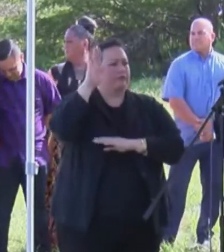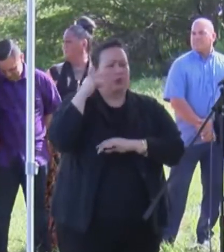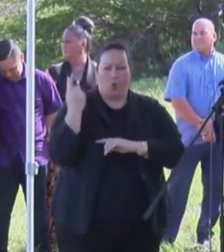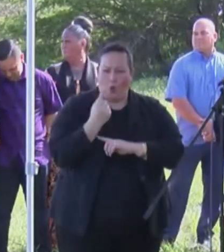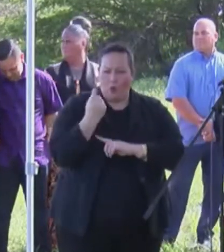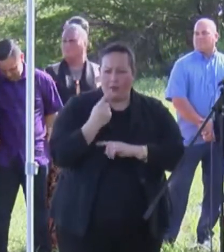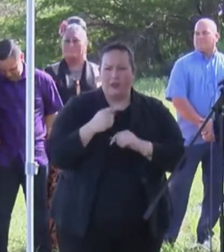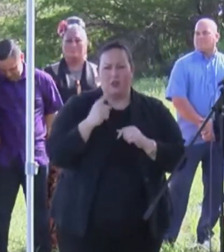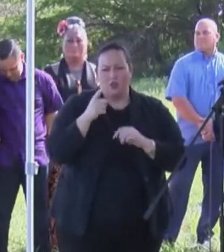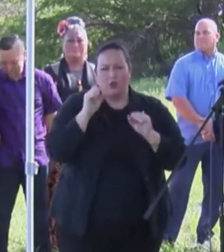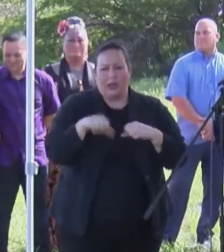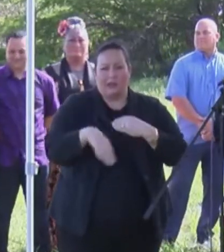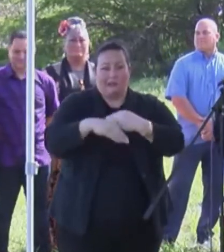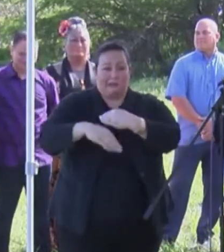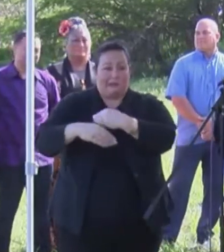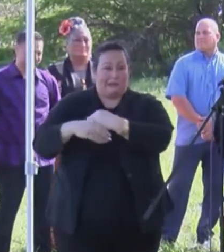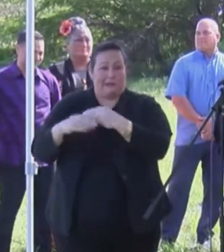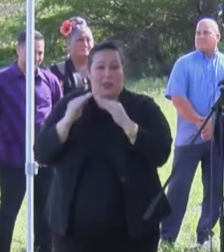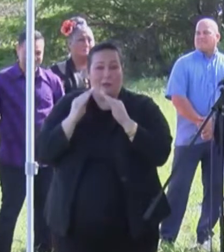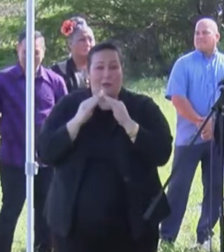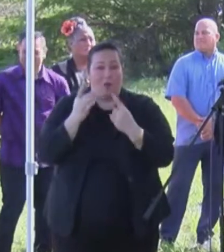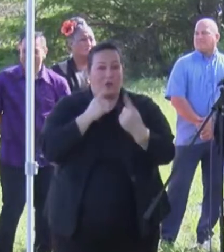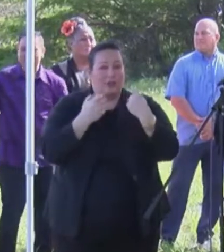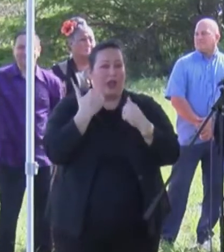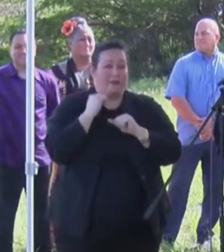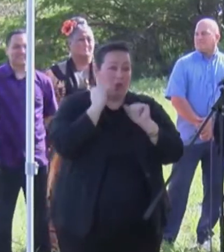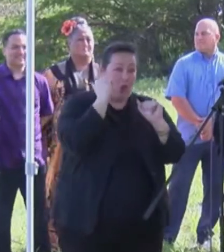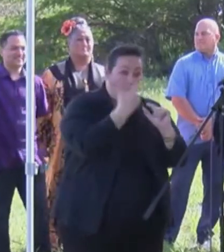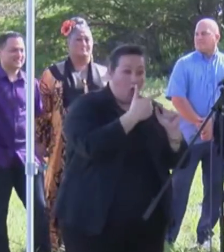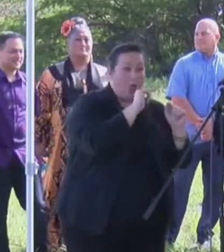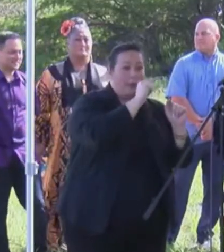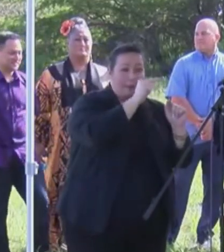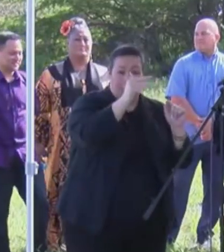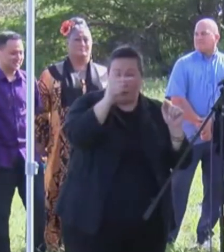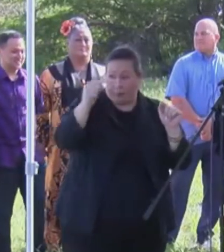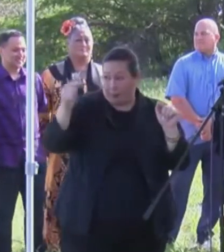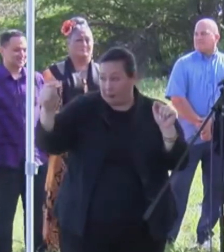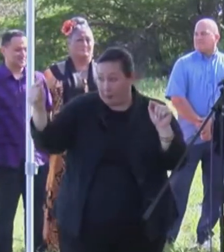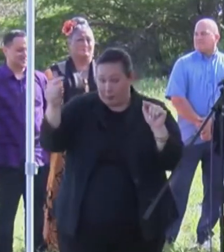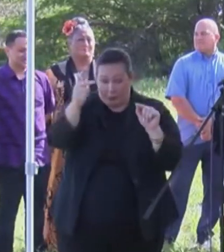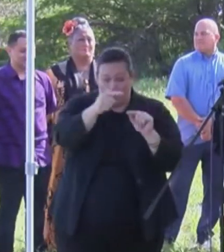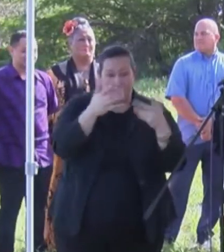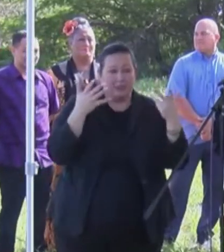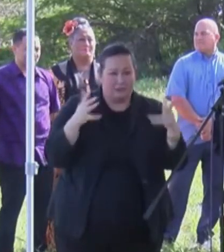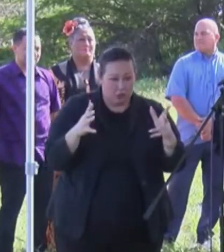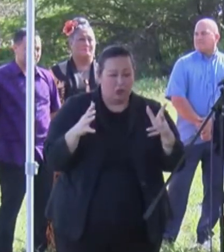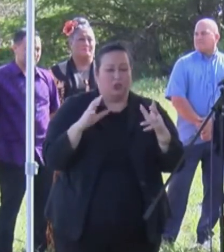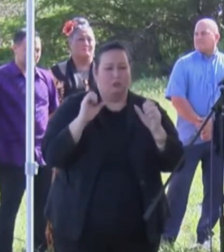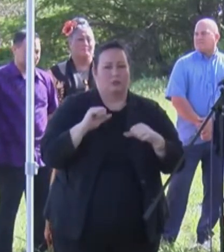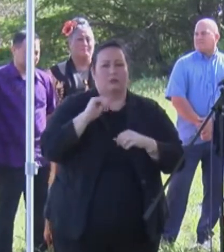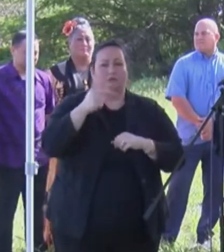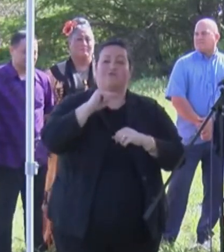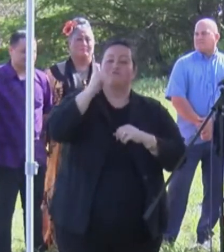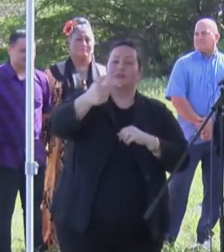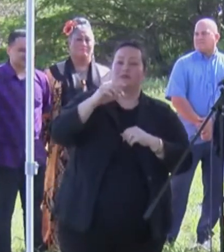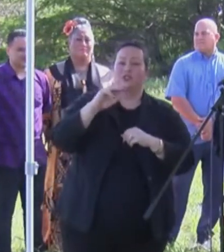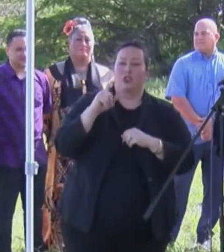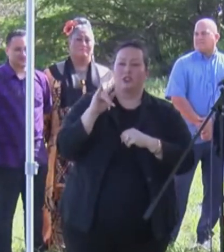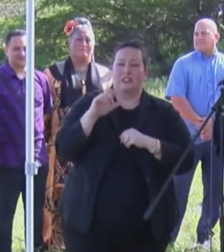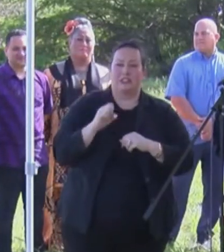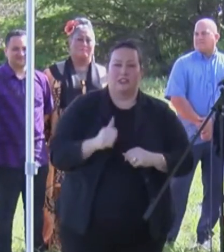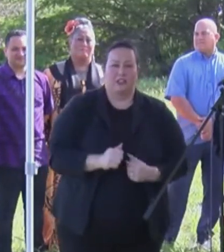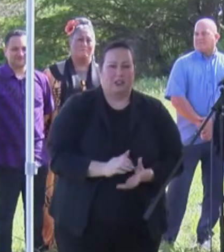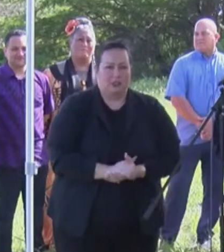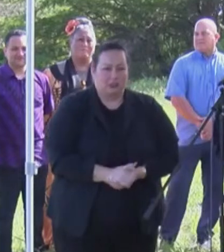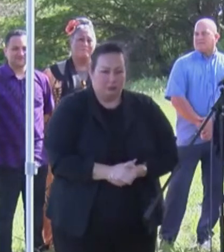outlet. You're welcome to ask additional questions after all media outlets have had their chance to ask a question. Mahalo nui, and Chelsea, you're up.